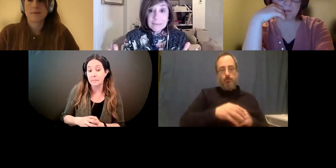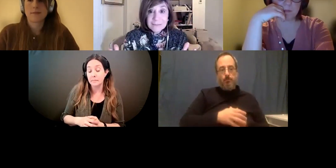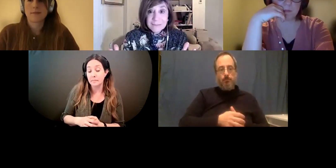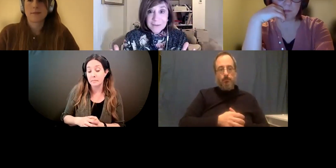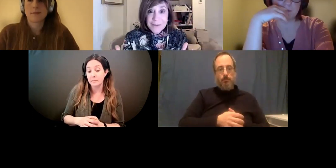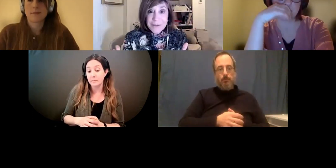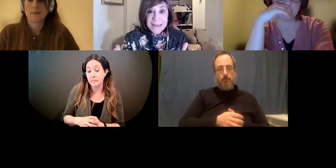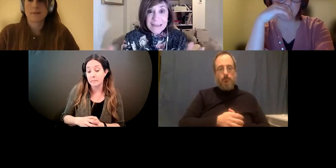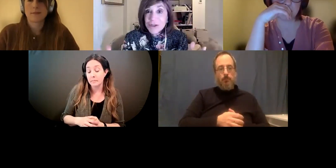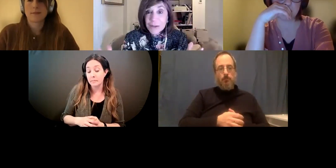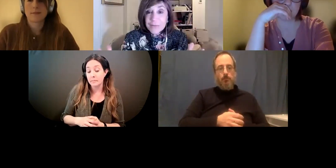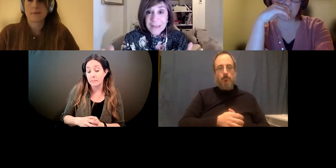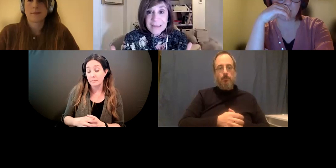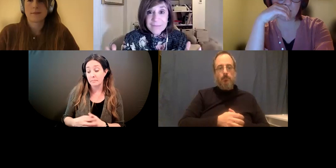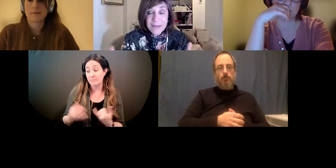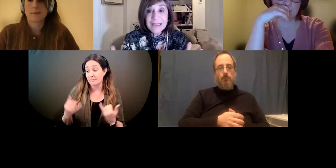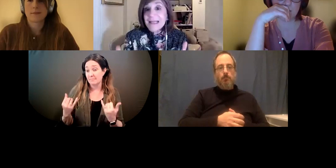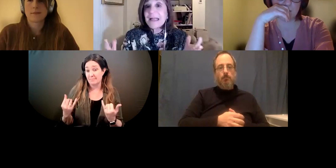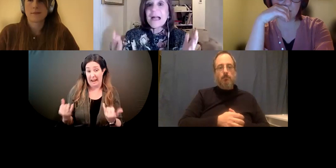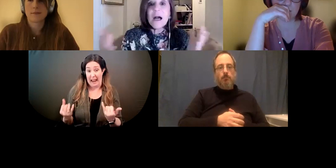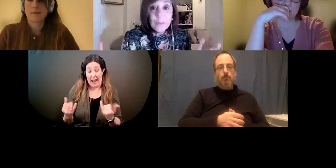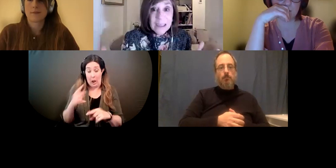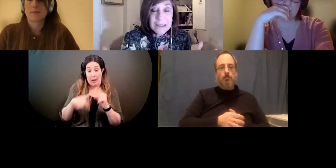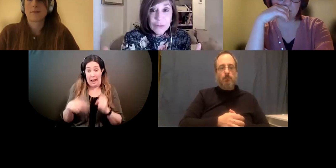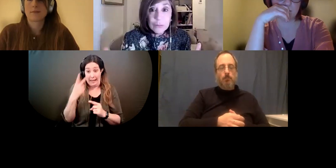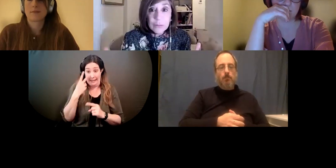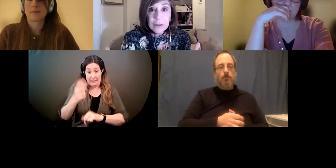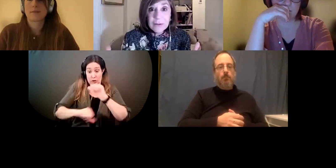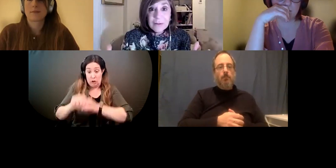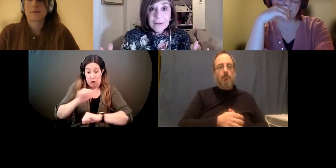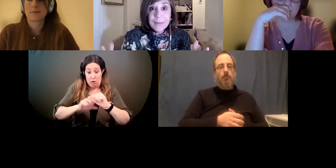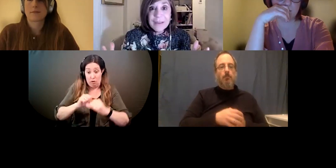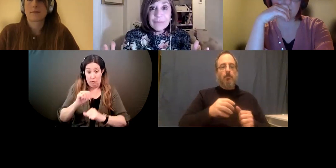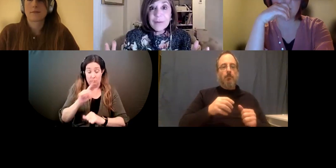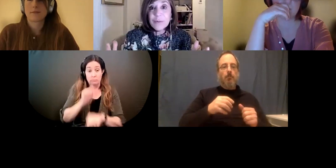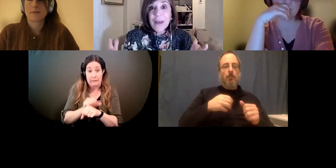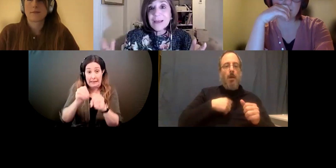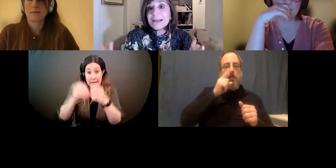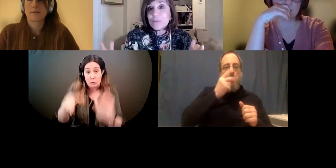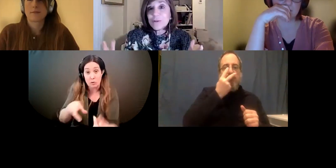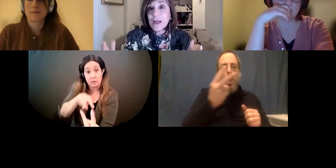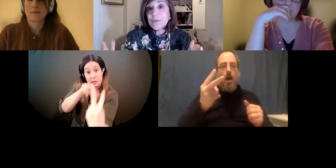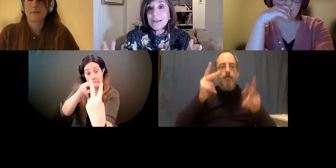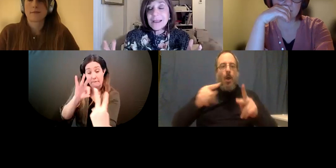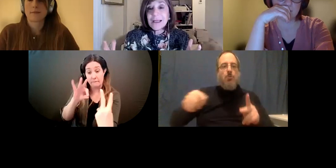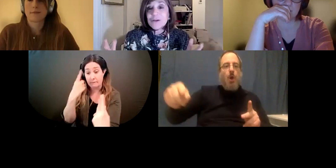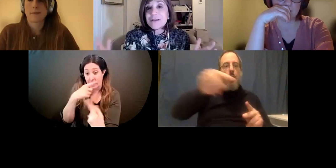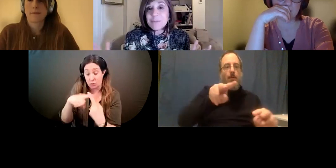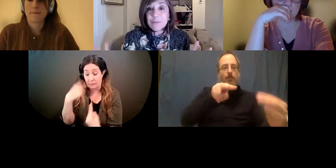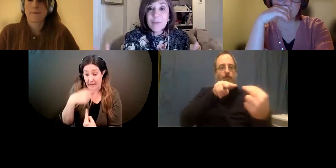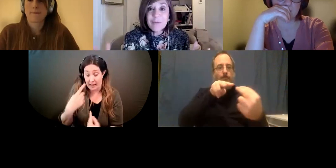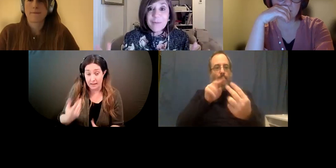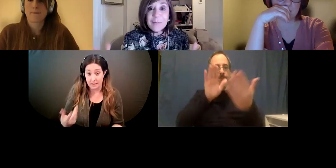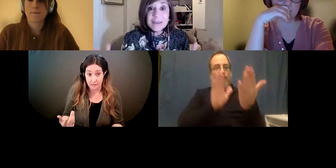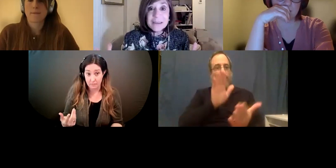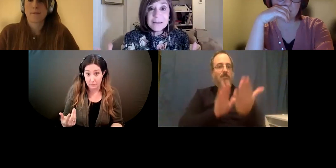ability to see each other face to face, thank God we had Zoom. I mean, I remember Passover coming and I couldn't be